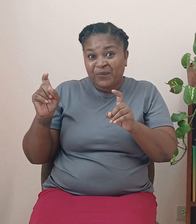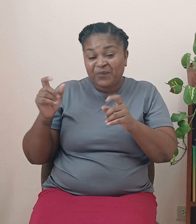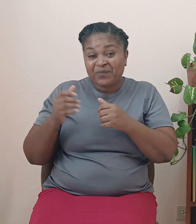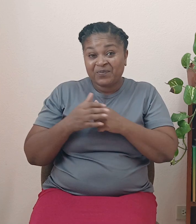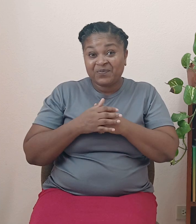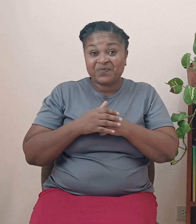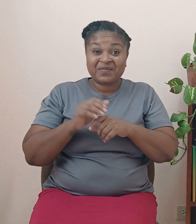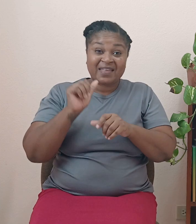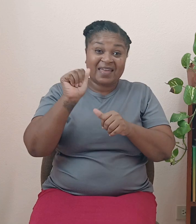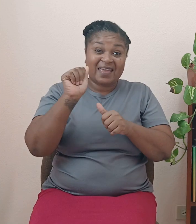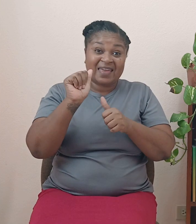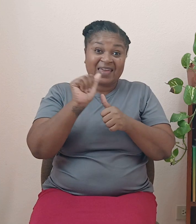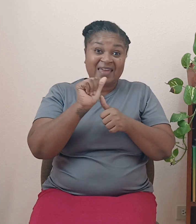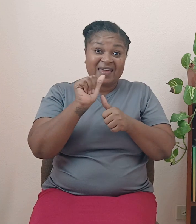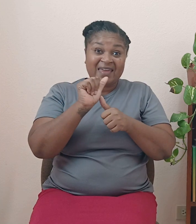A. Barley only.